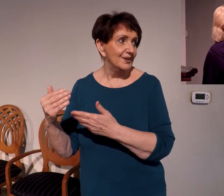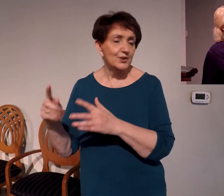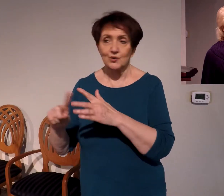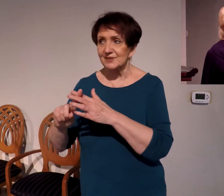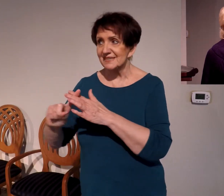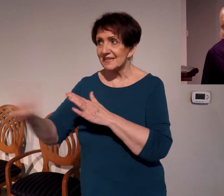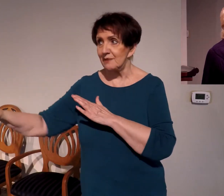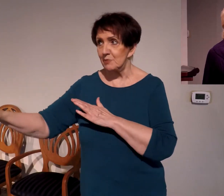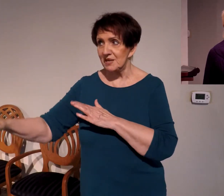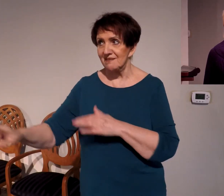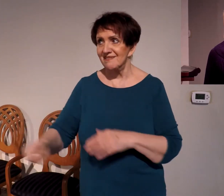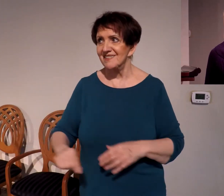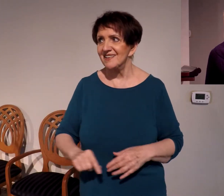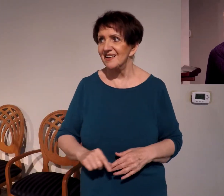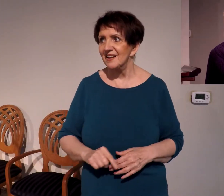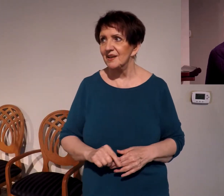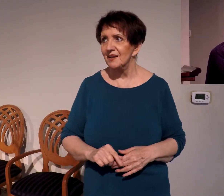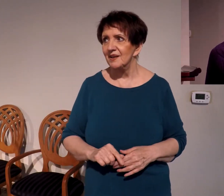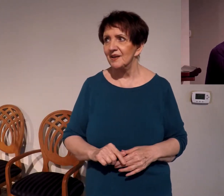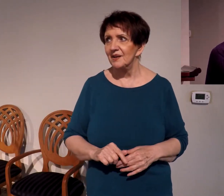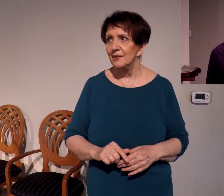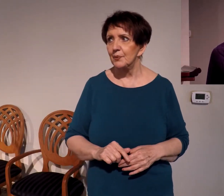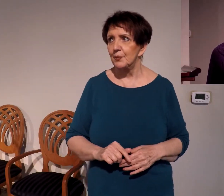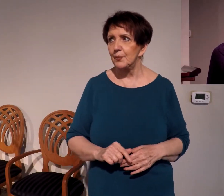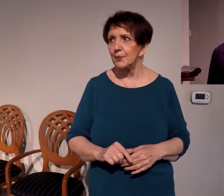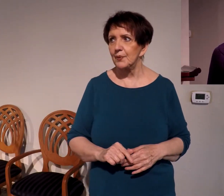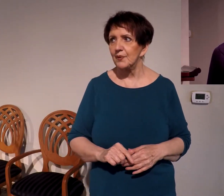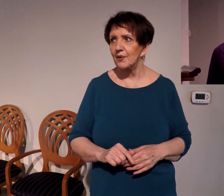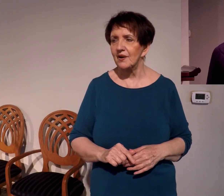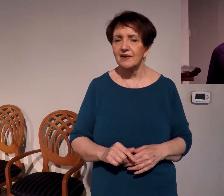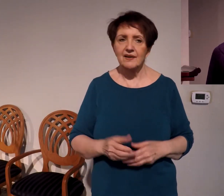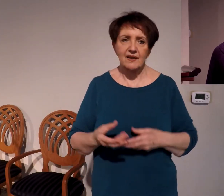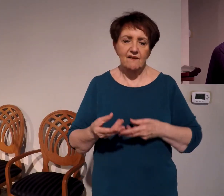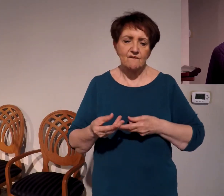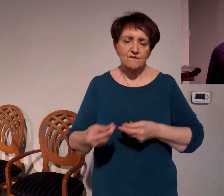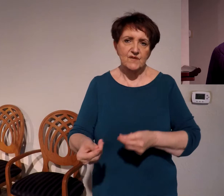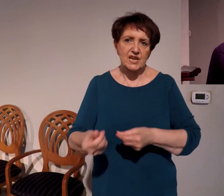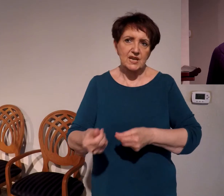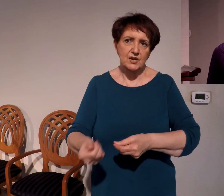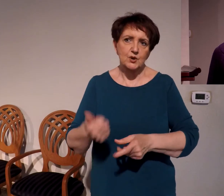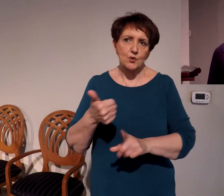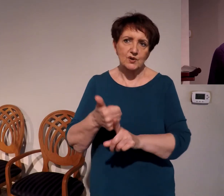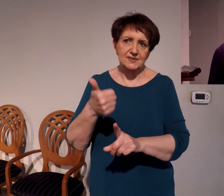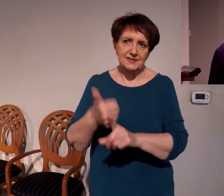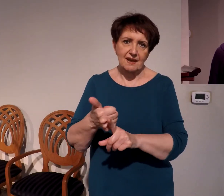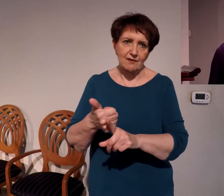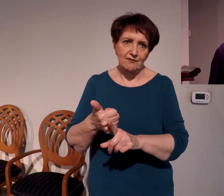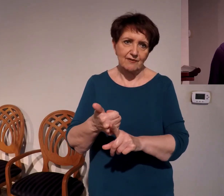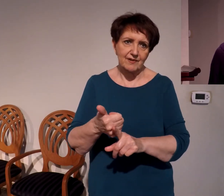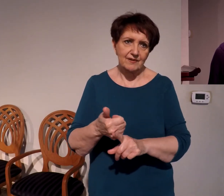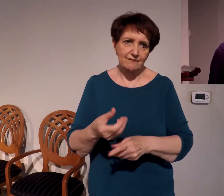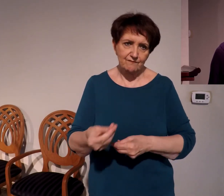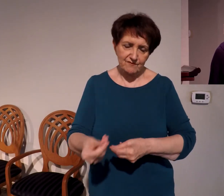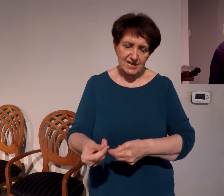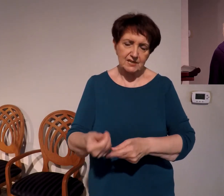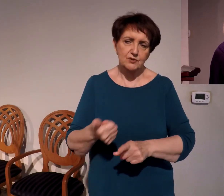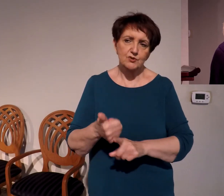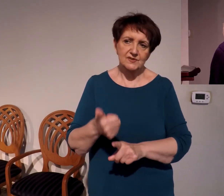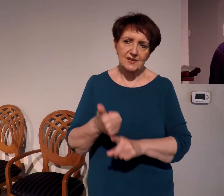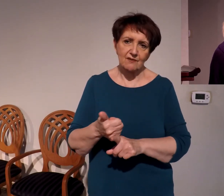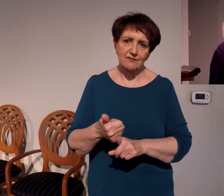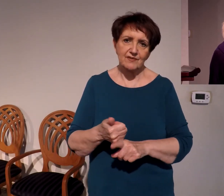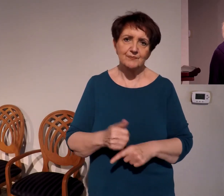you're escaping. Right? Feed yourself. Feed yourself.